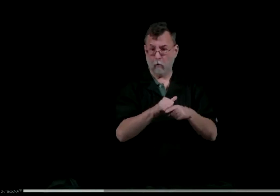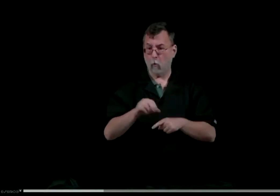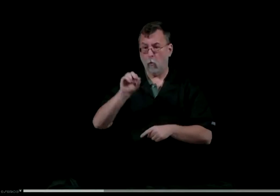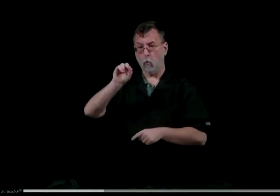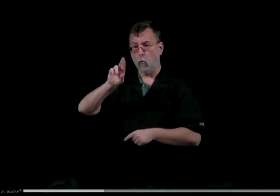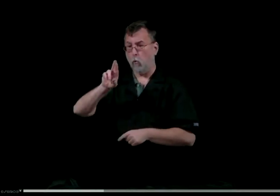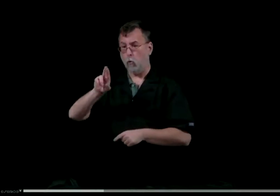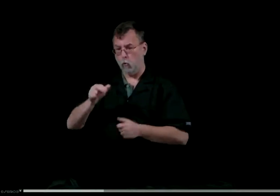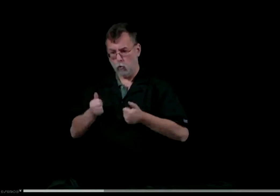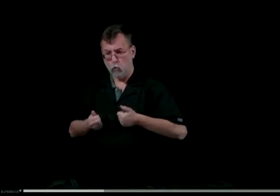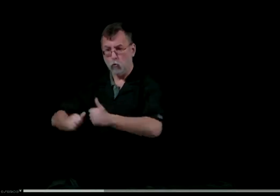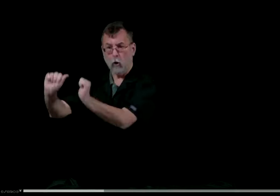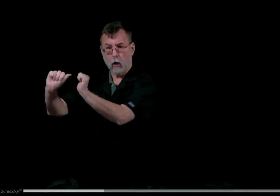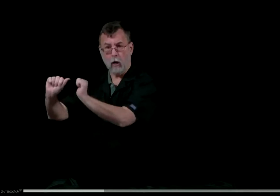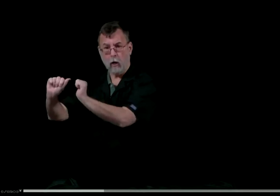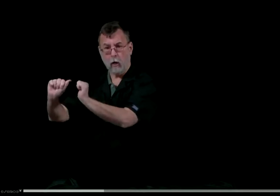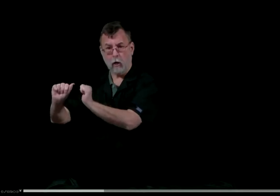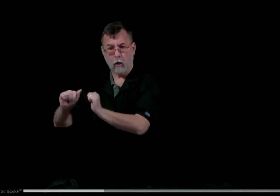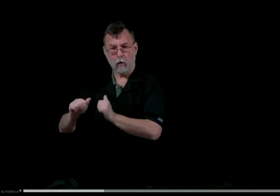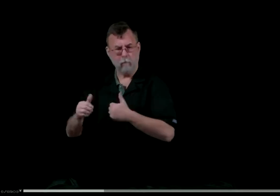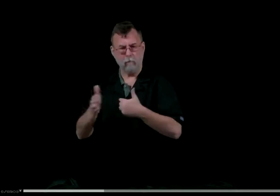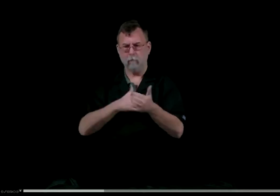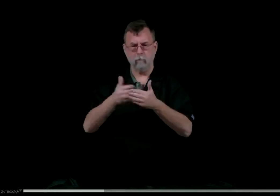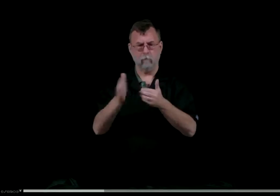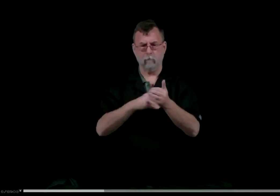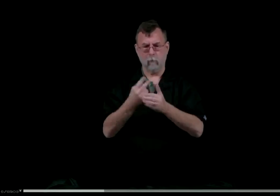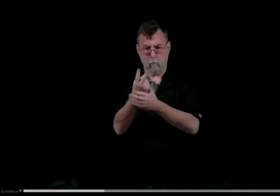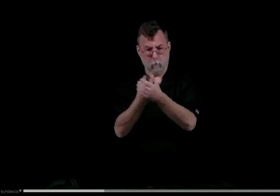Okay, so now training or trying?